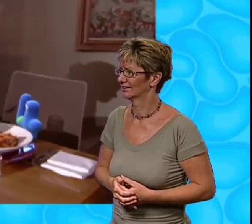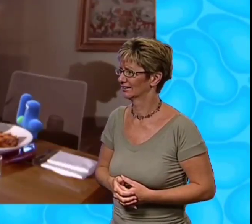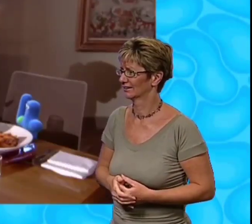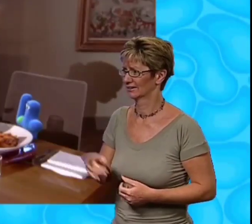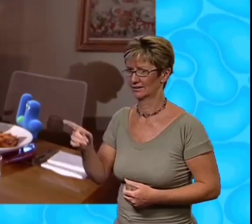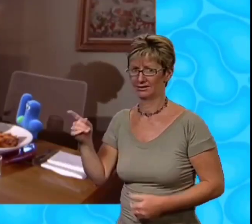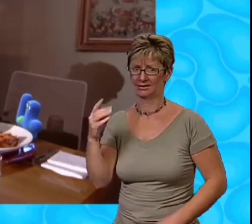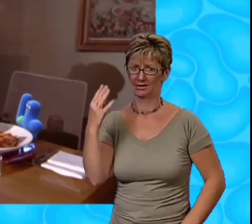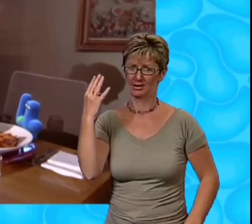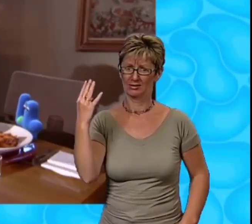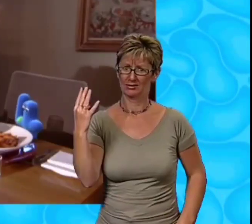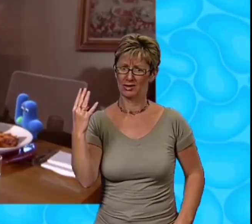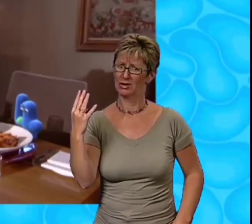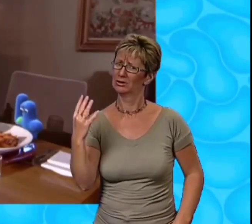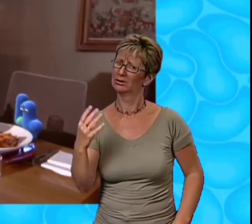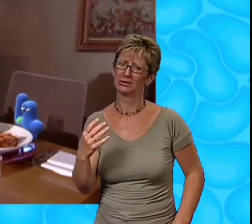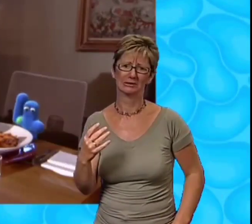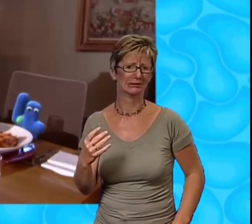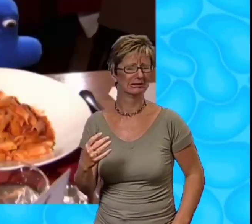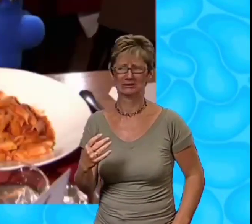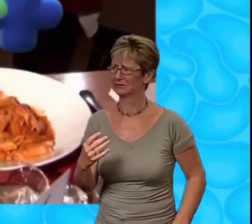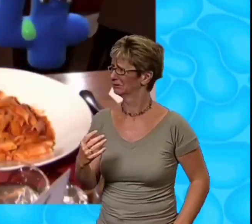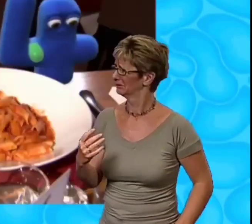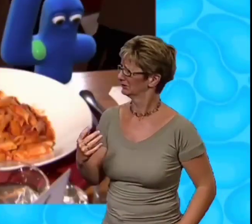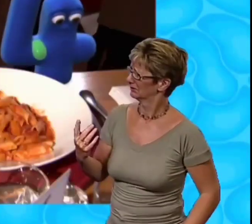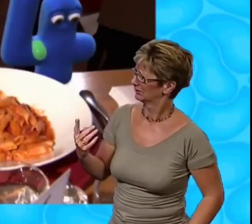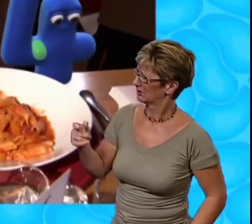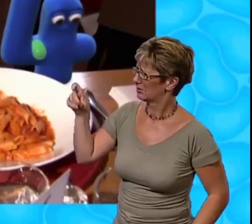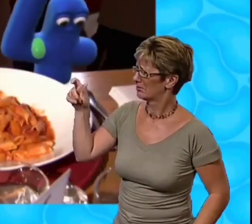And Four's not very good at being a person.